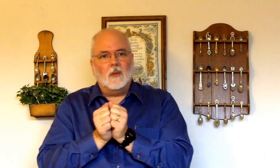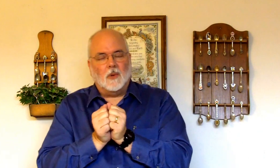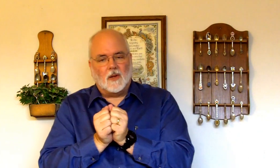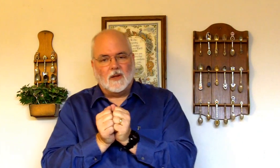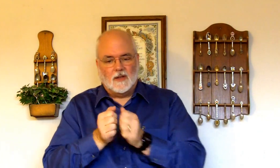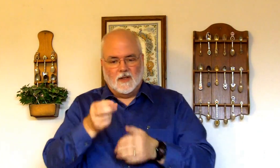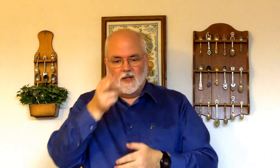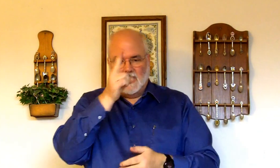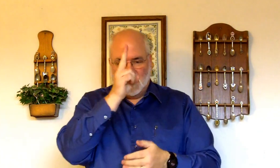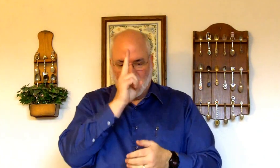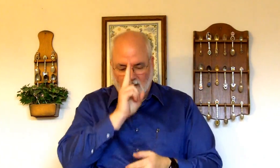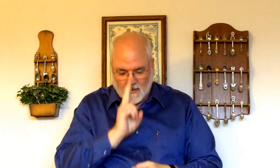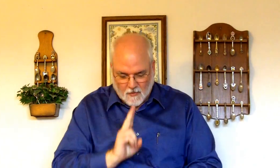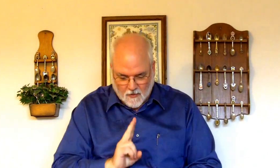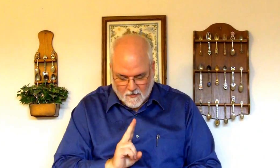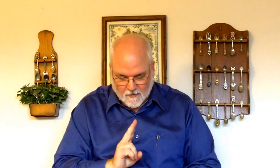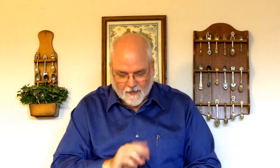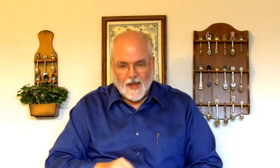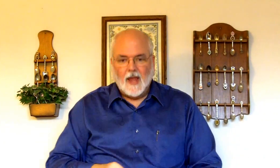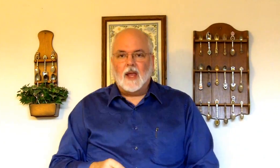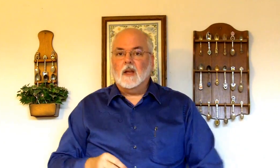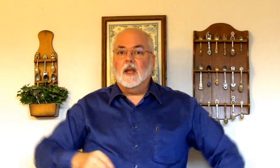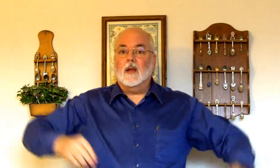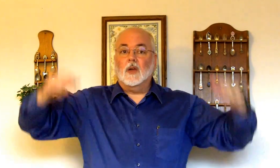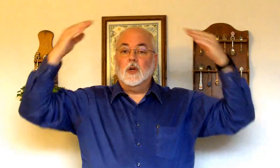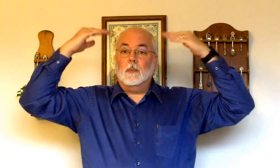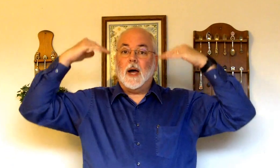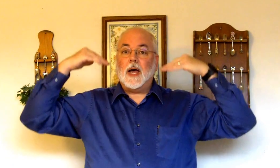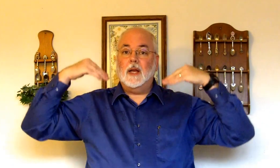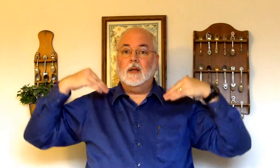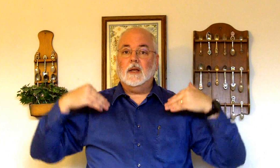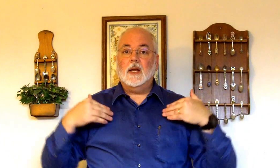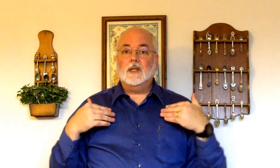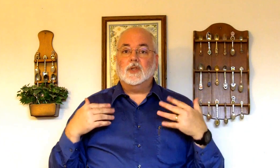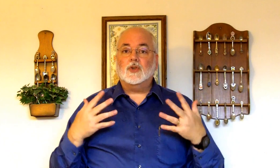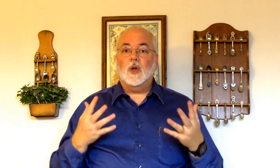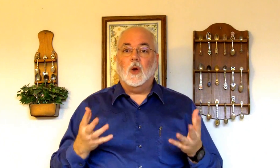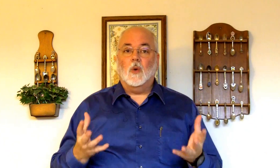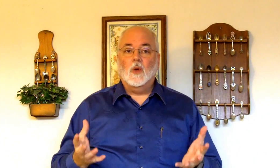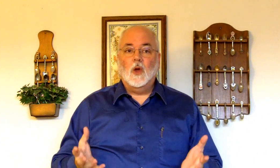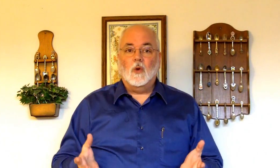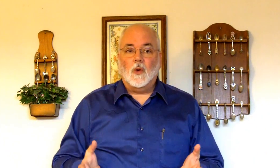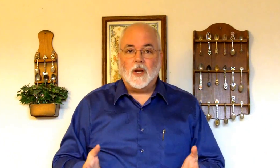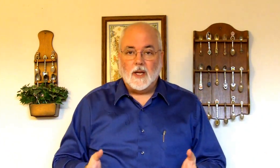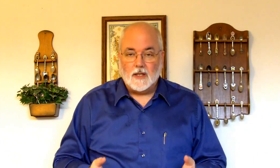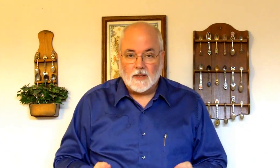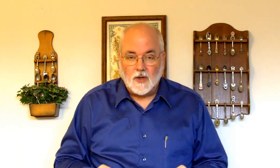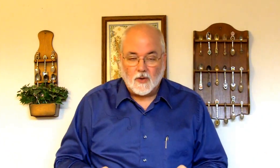Humble. Humble. And again, your body needs to show what it is that you're trying